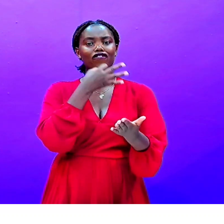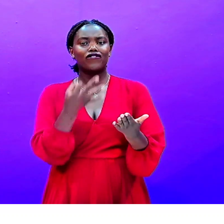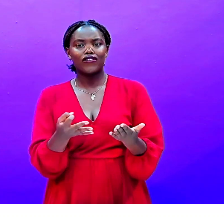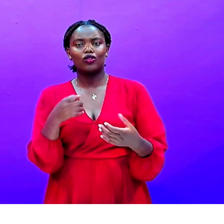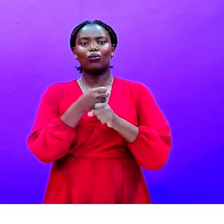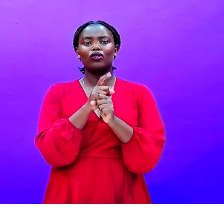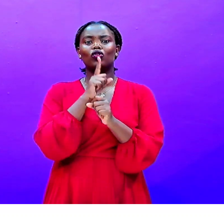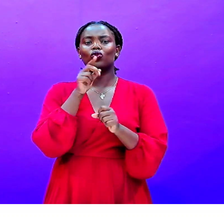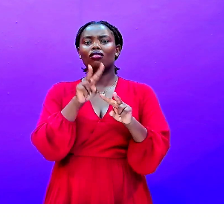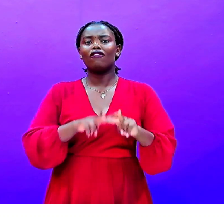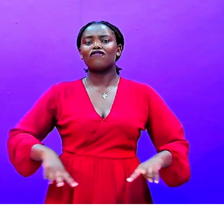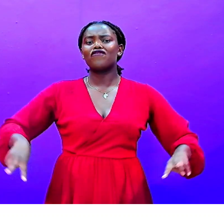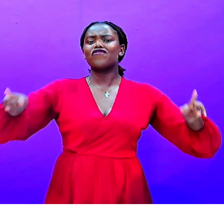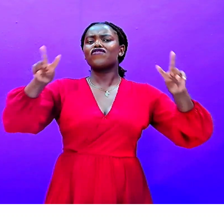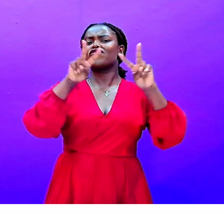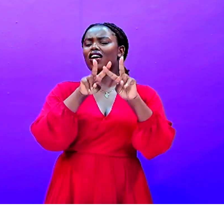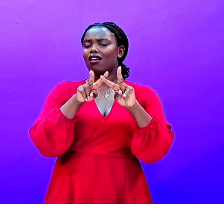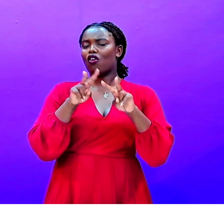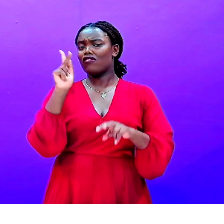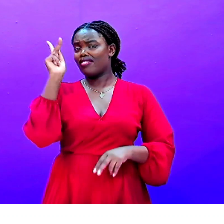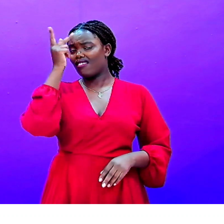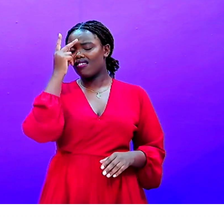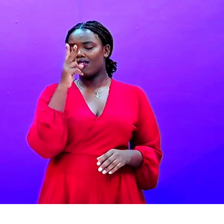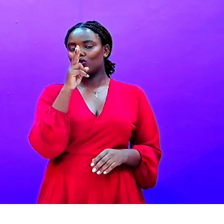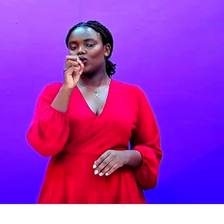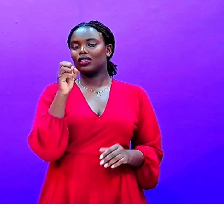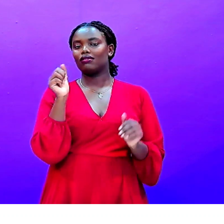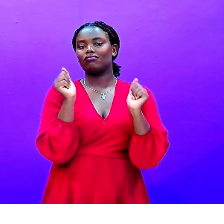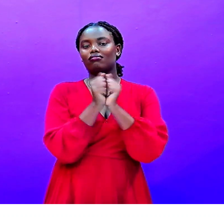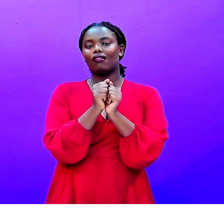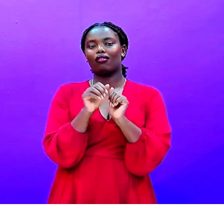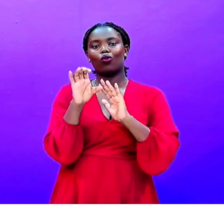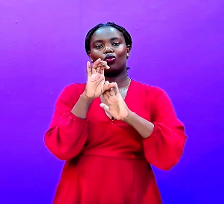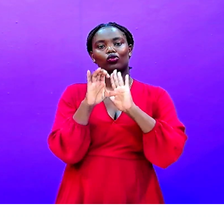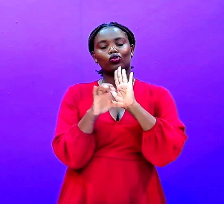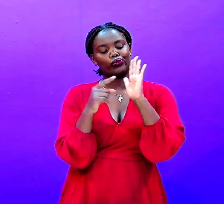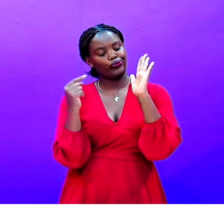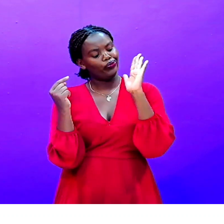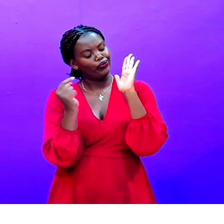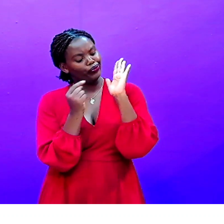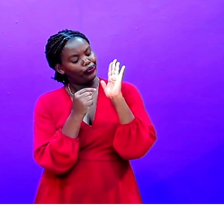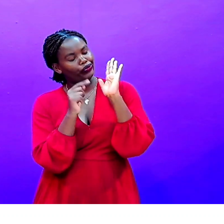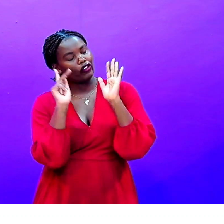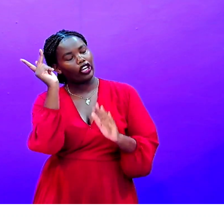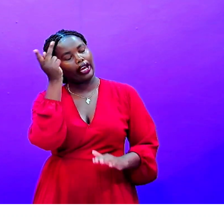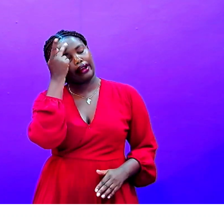the values of Kenya's 2010 Constitution.